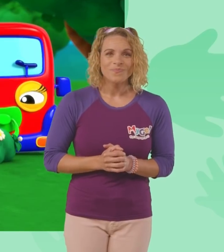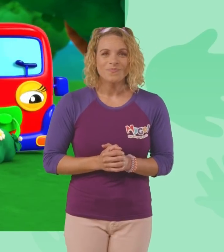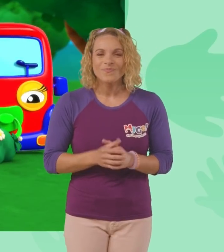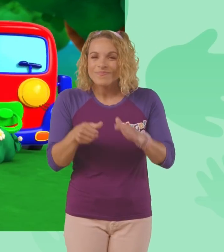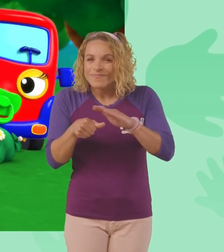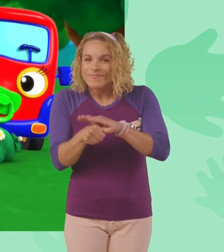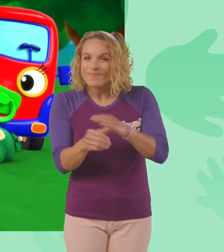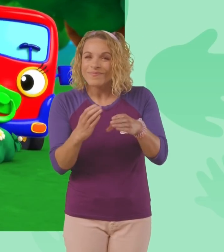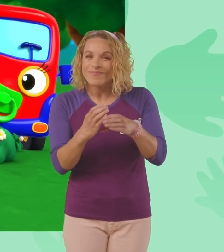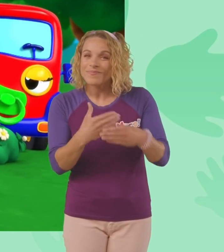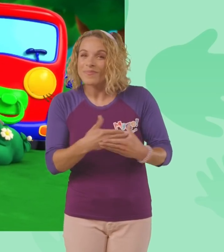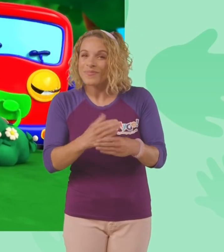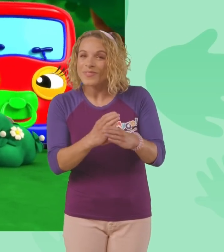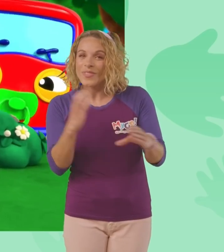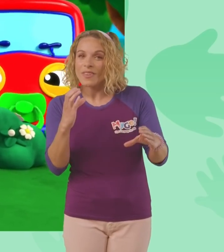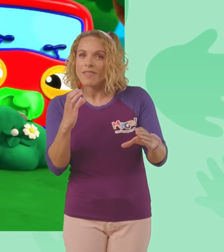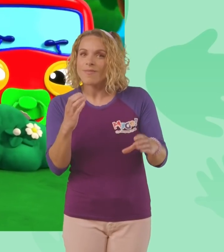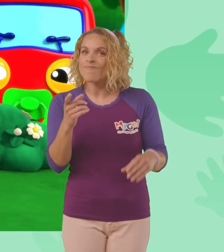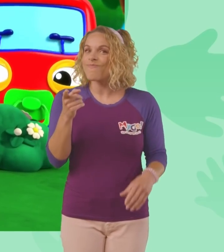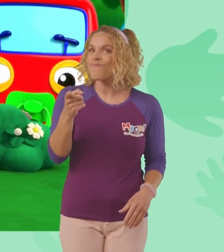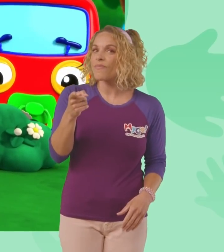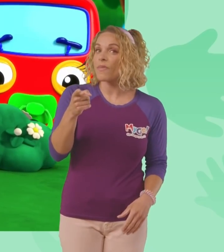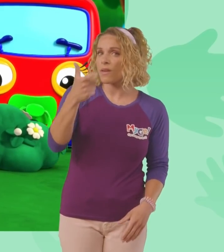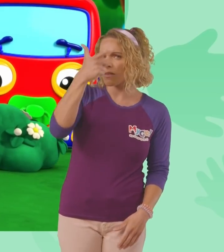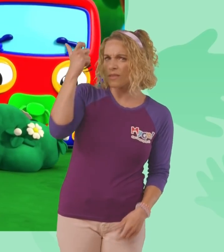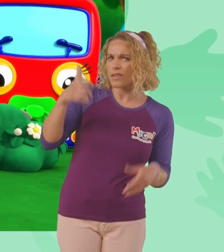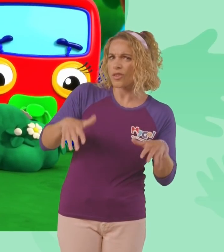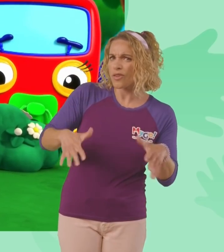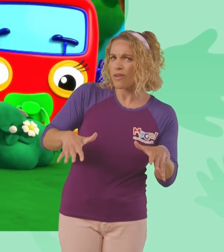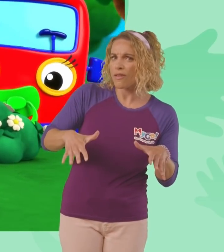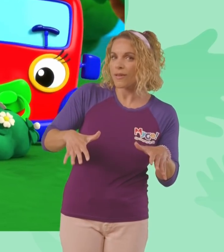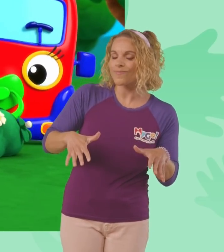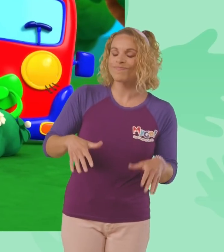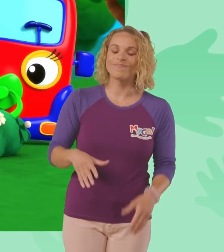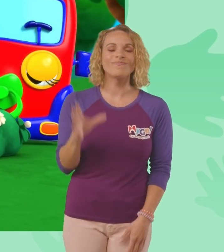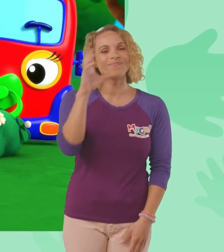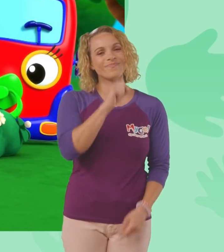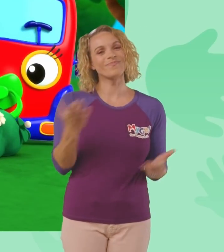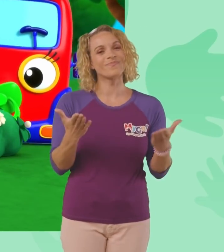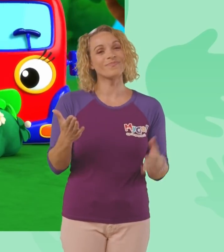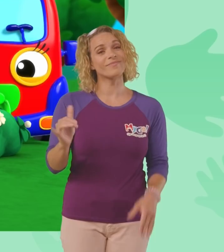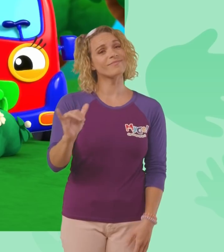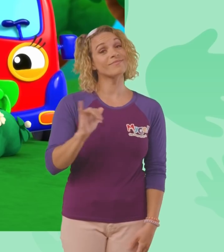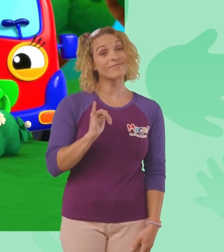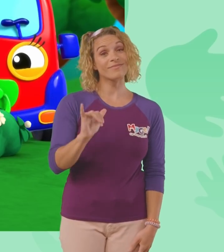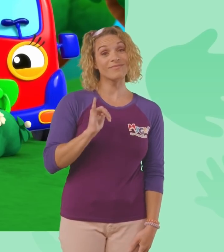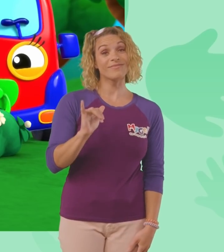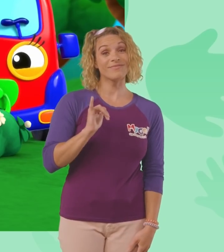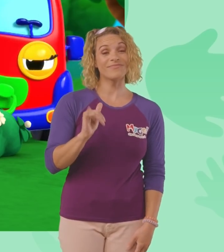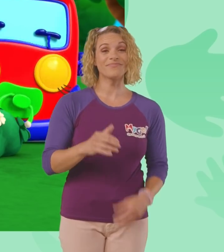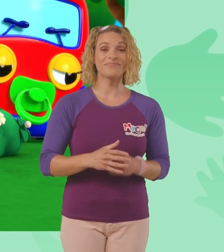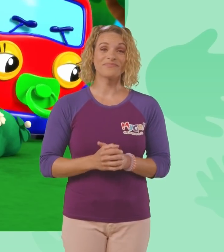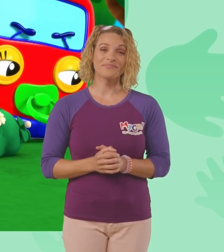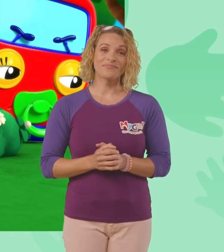Are you hiding, Baby Truck? Is it because you're nervous? Guess what? Me